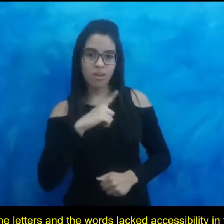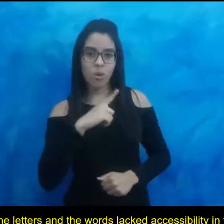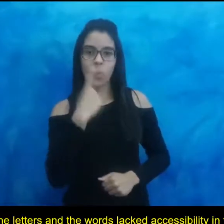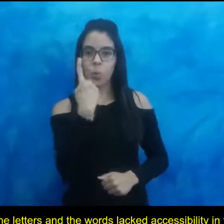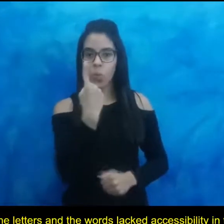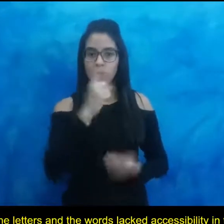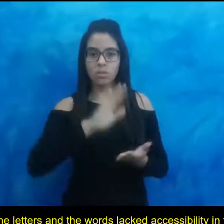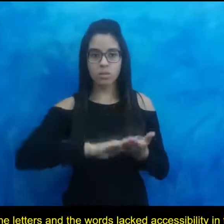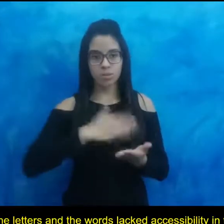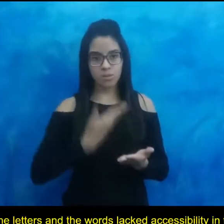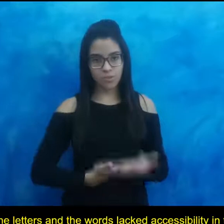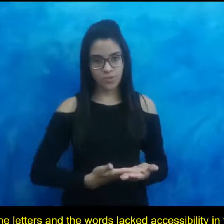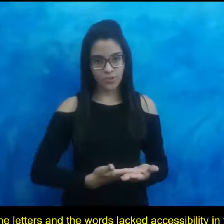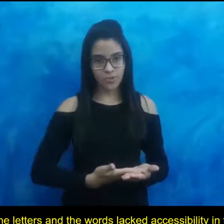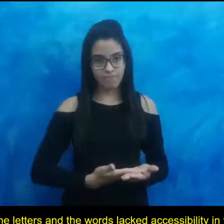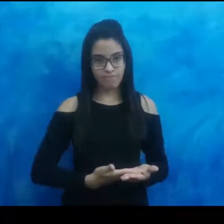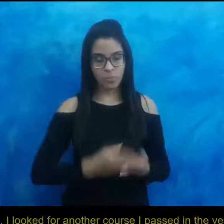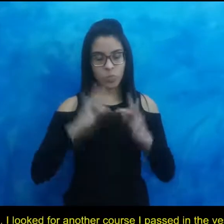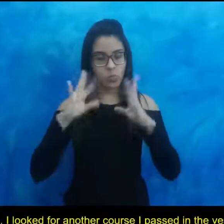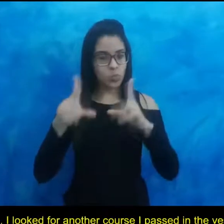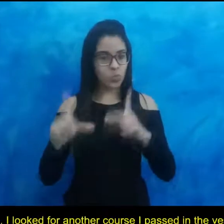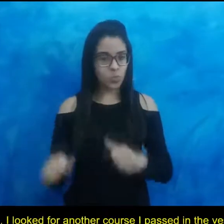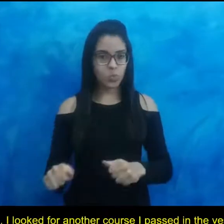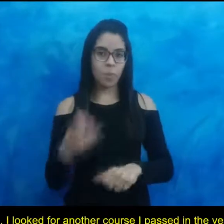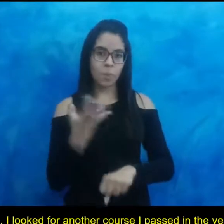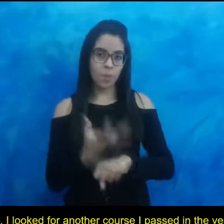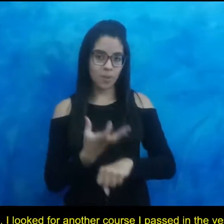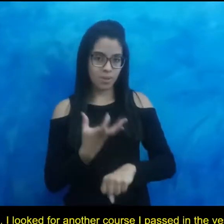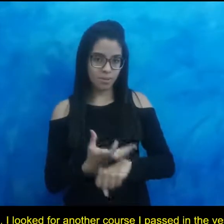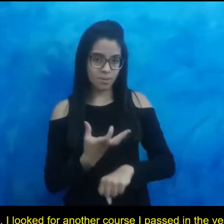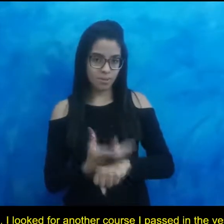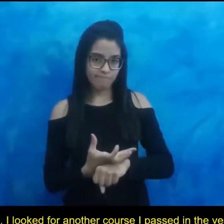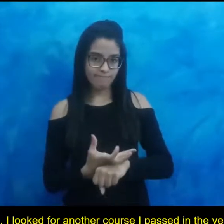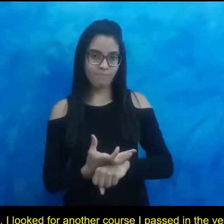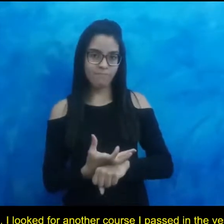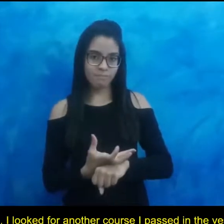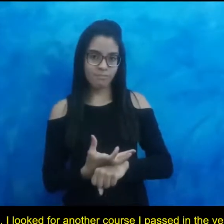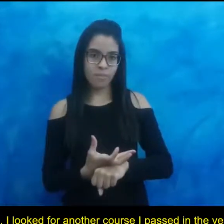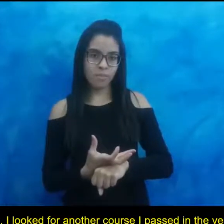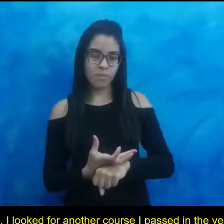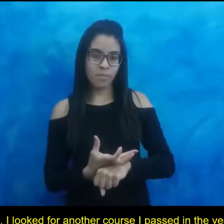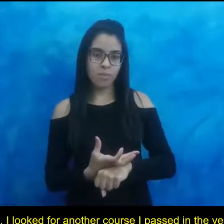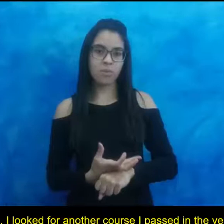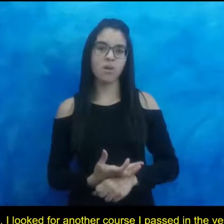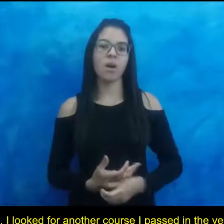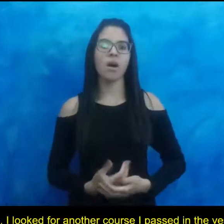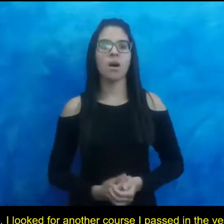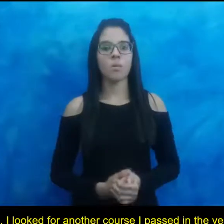I looked for another course. I passed in the vestibular to another course